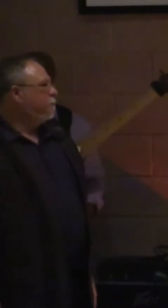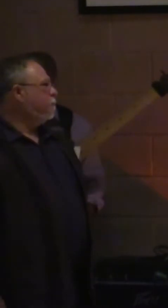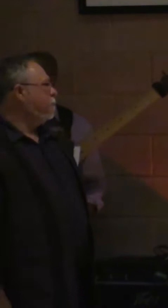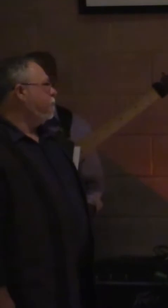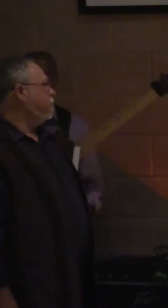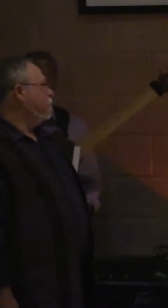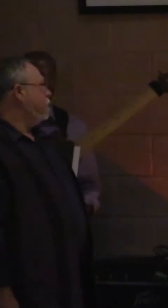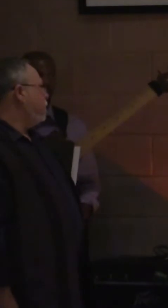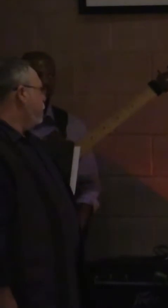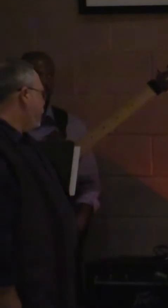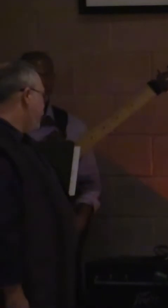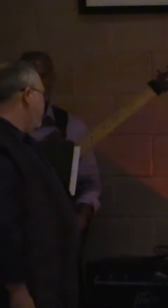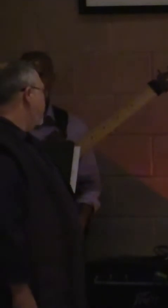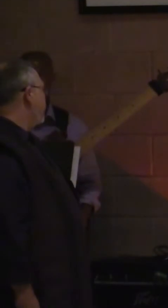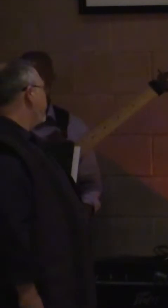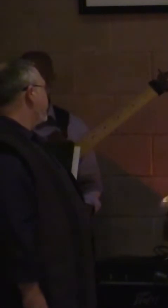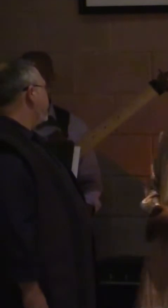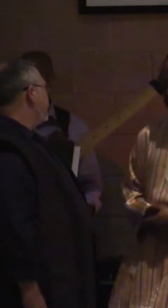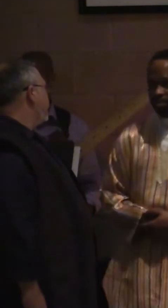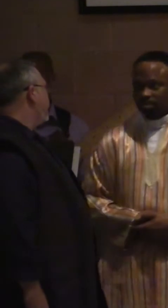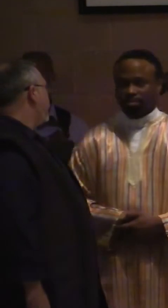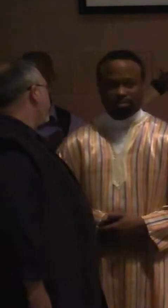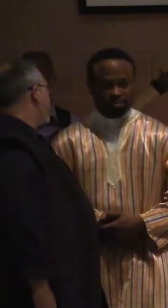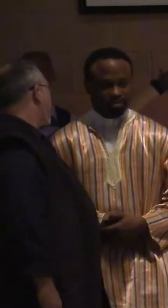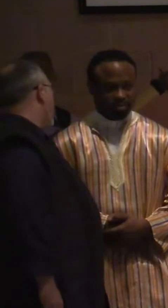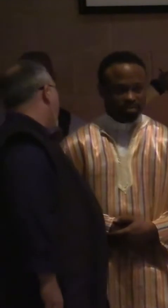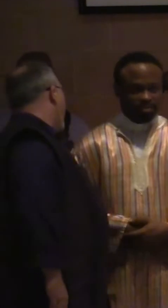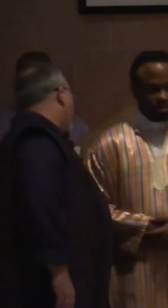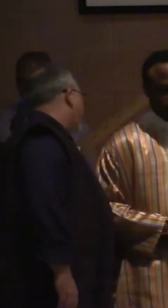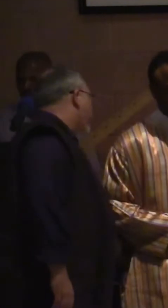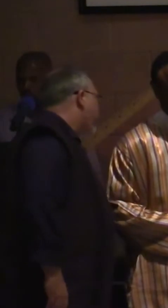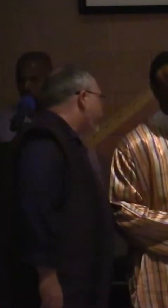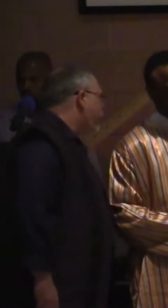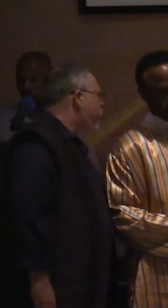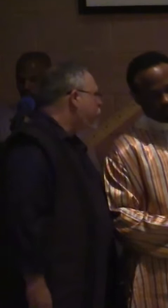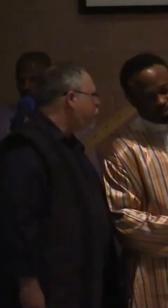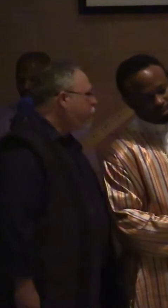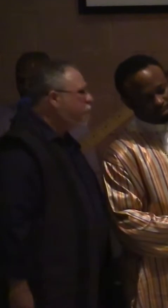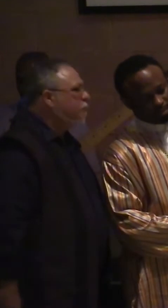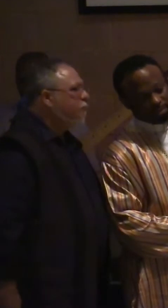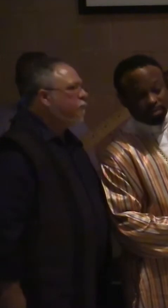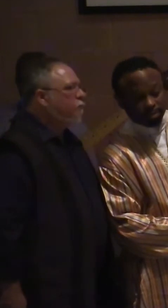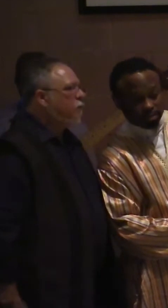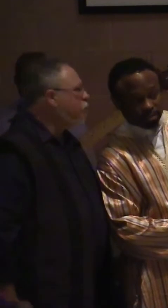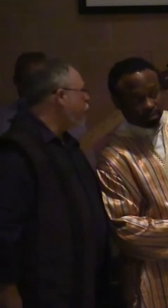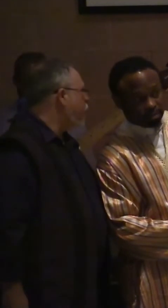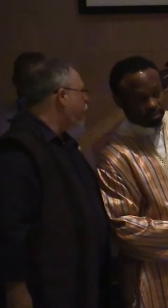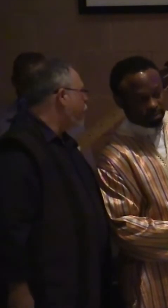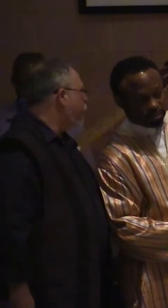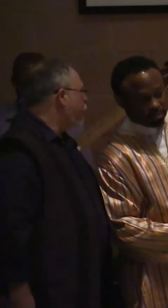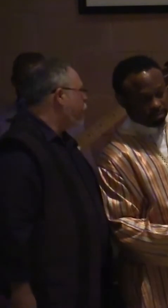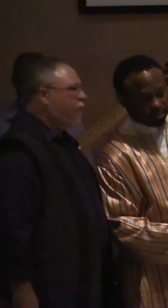Ross, Sean Gotridge, David Marin, and then I also want to invite a few other people up.